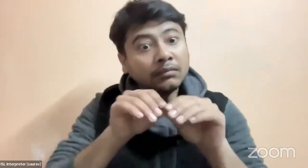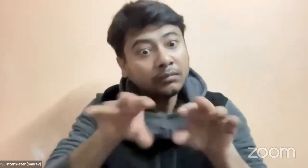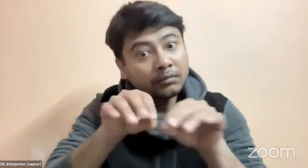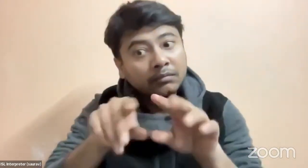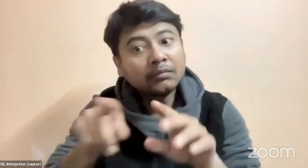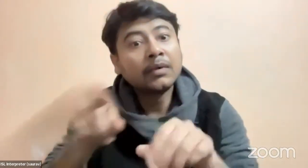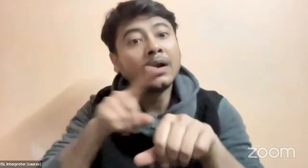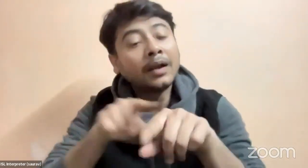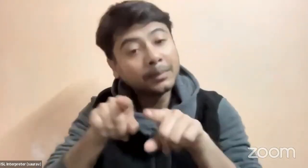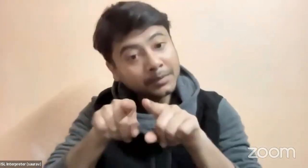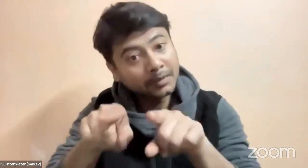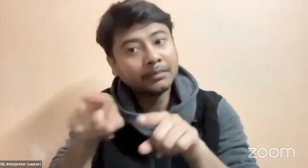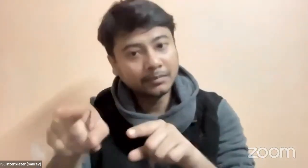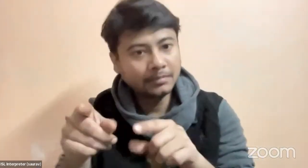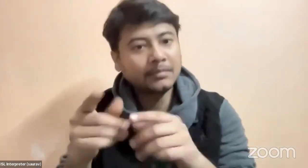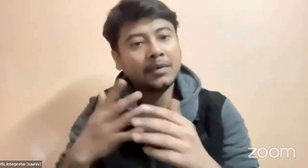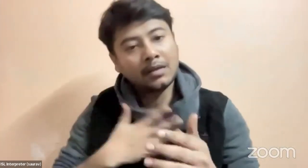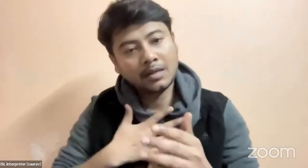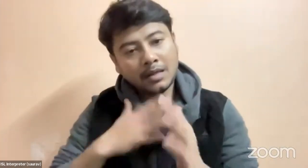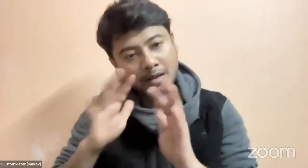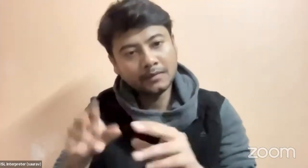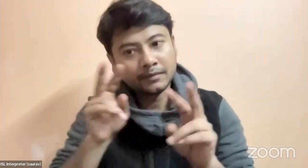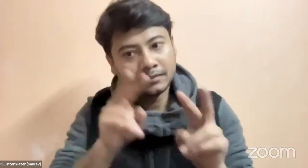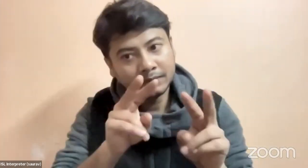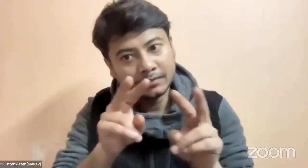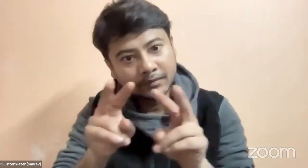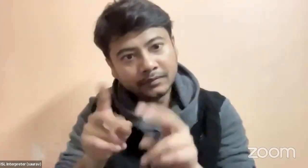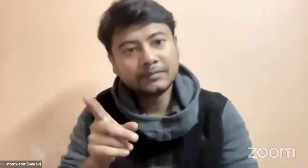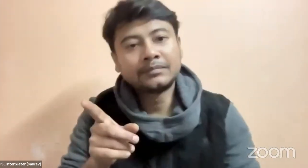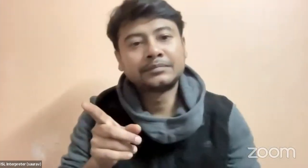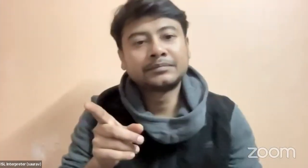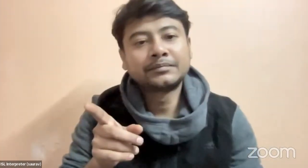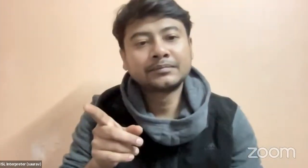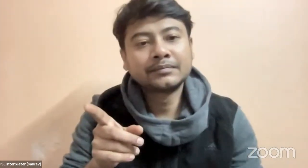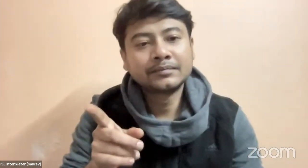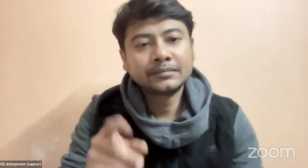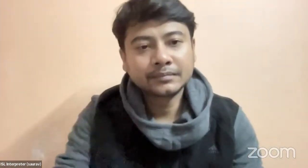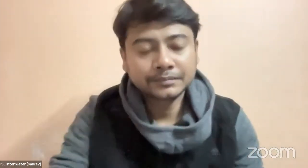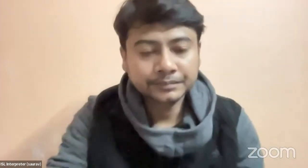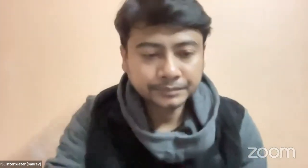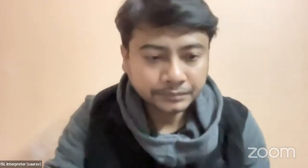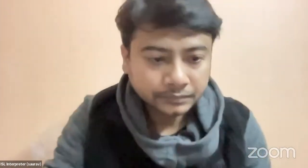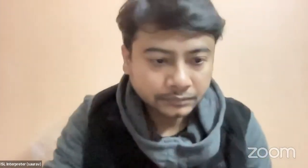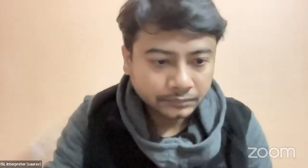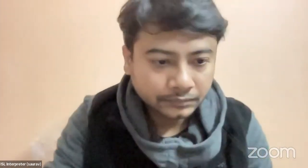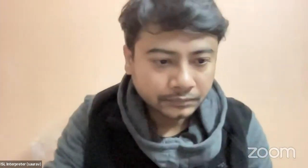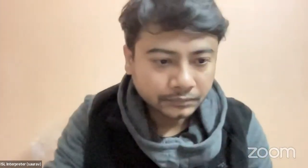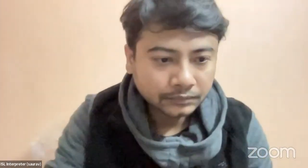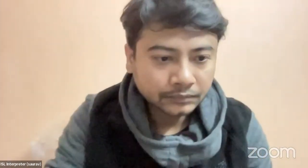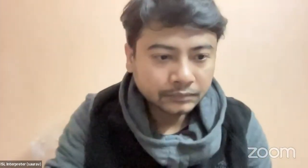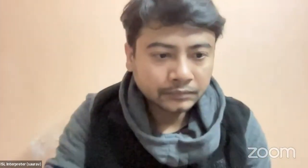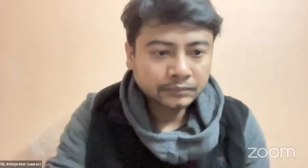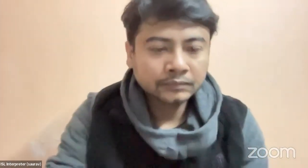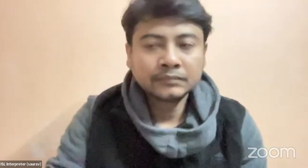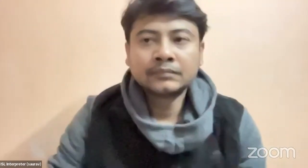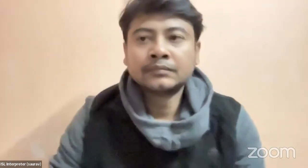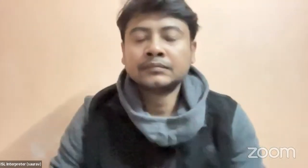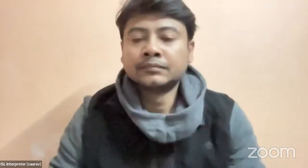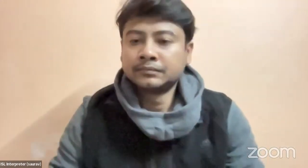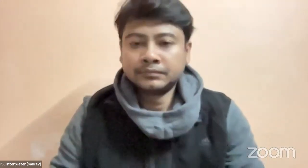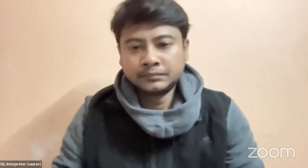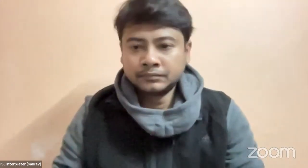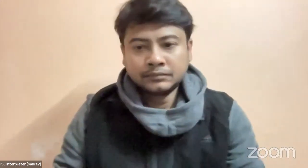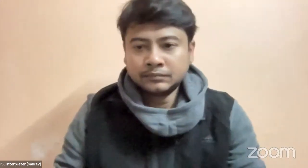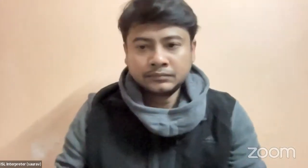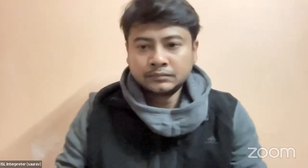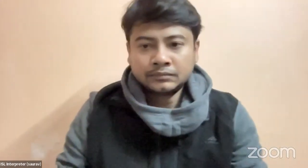So this story now continues when Rukmini and Lord Krishna, both of them were talking, and Krishna was